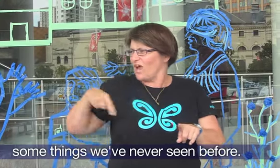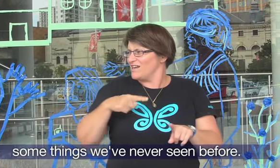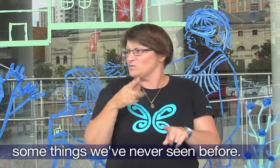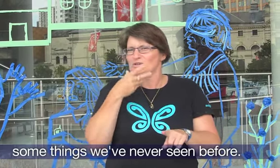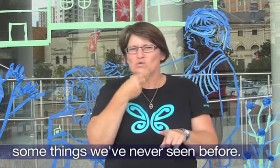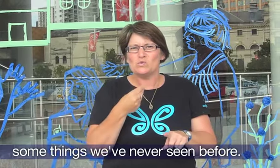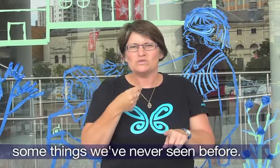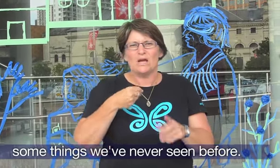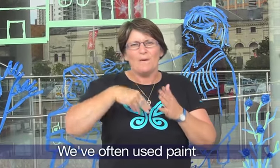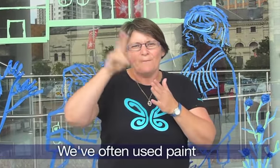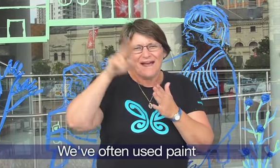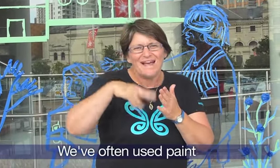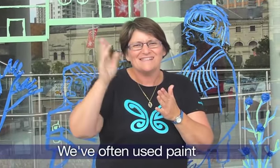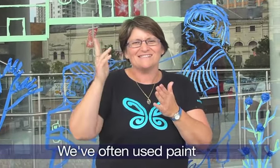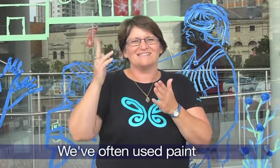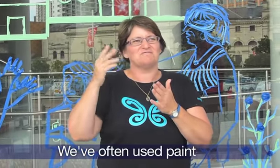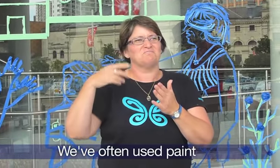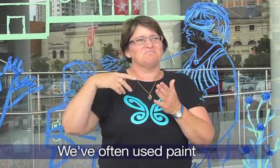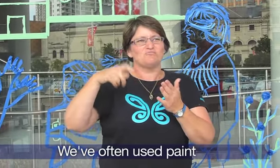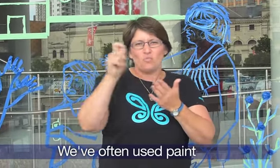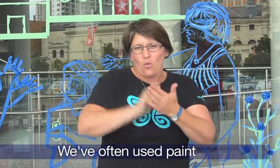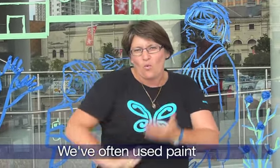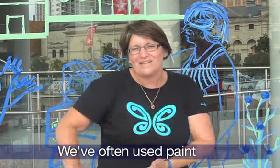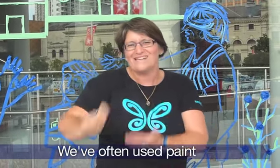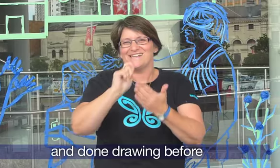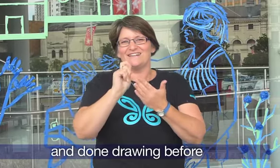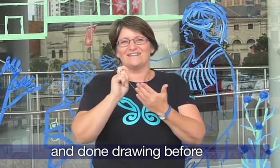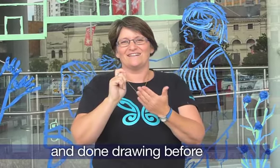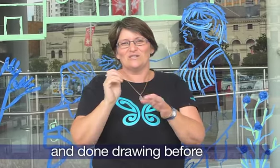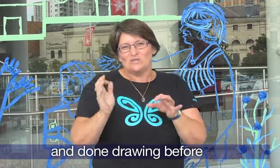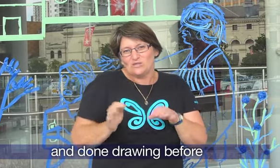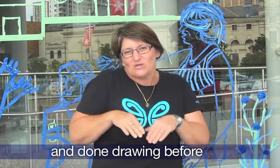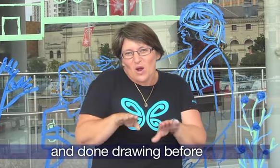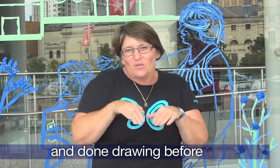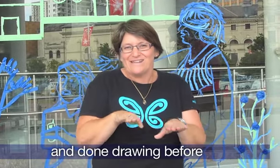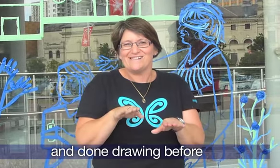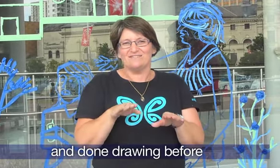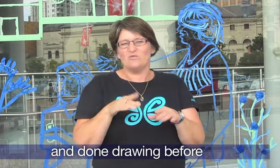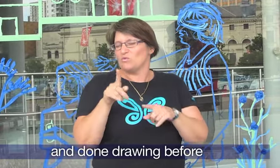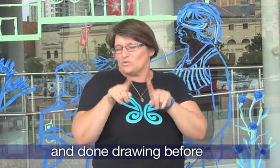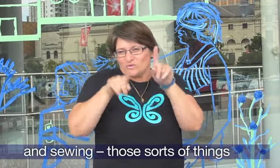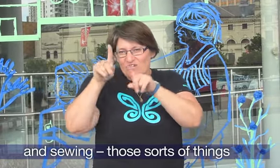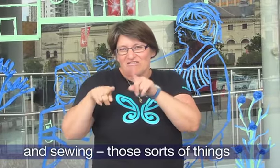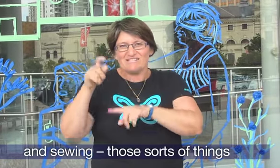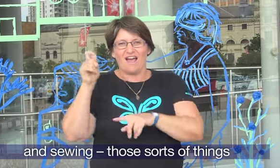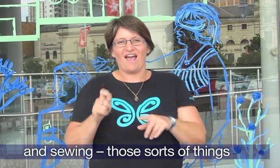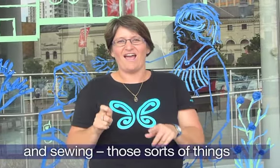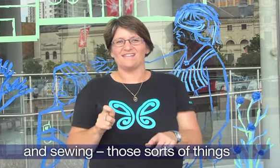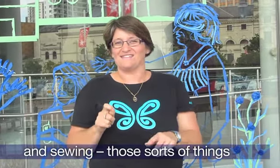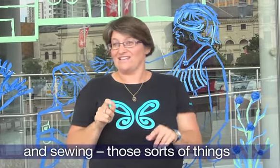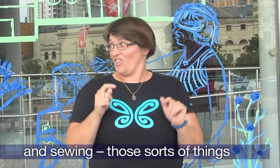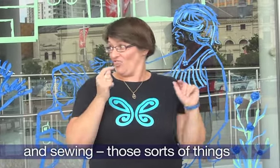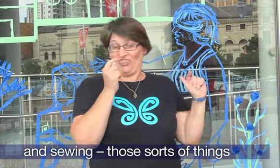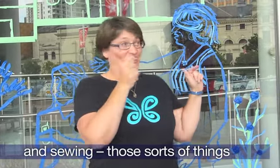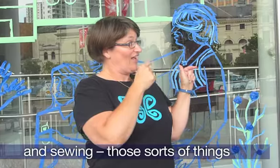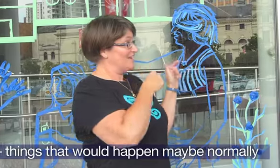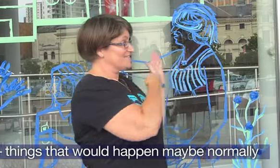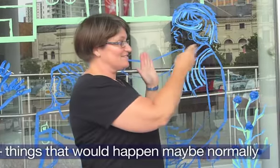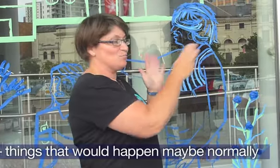never seen before. We've often used paint and done drawing before, and sewing, those sorts of things, all those sorts of things